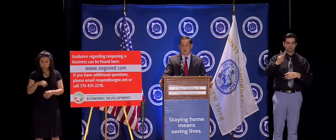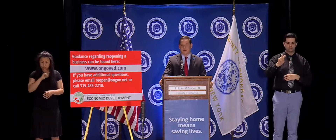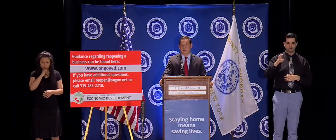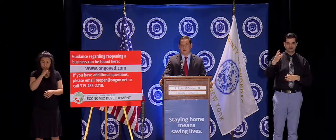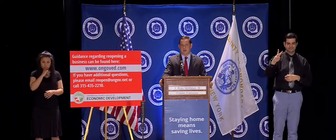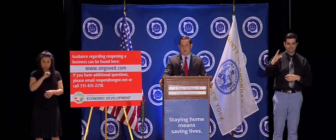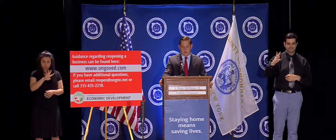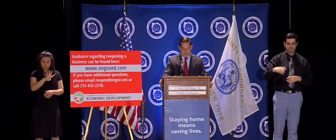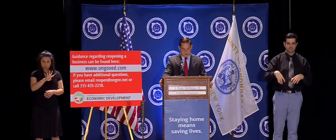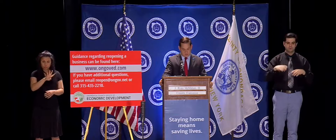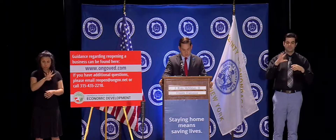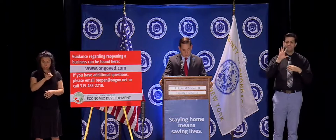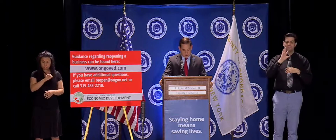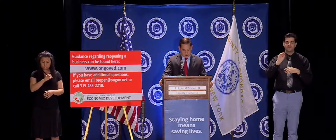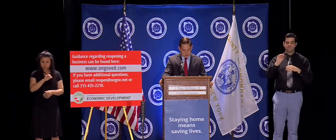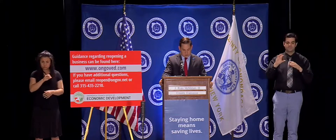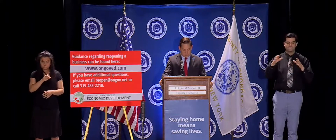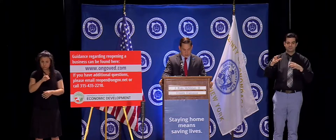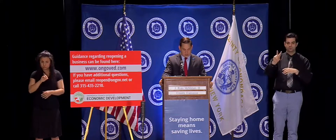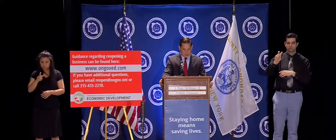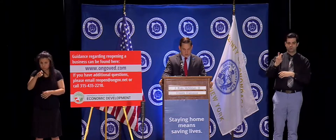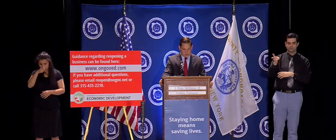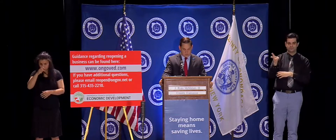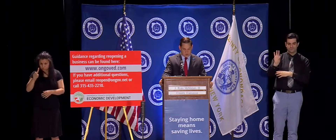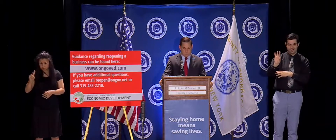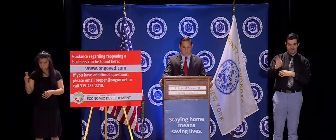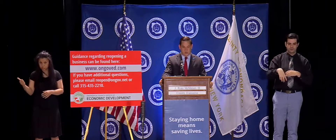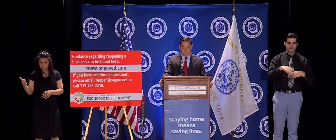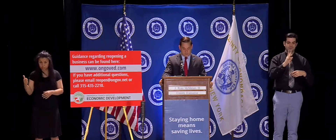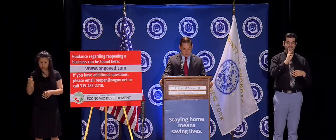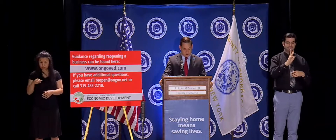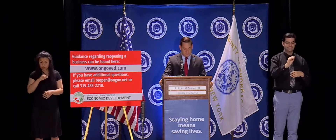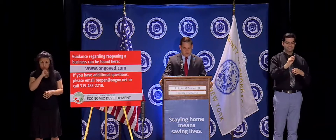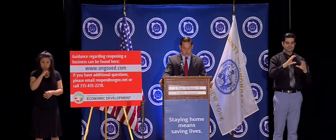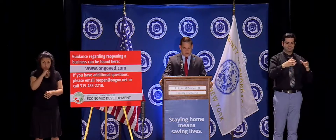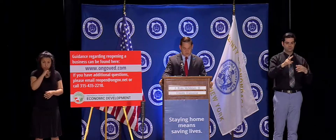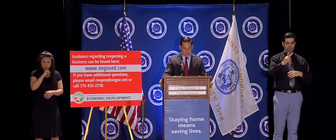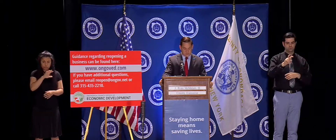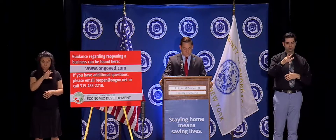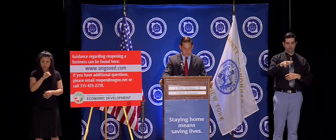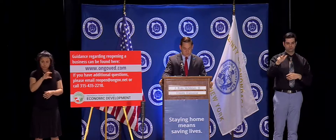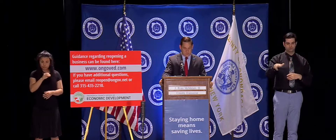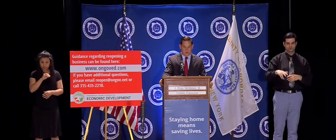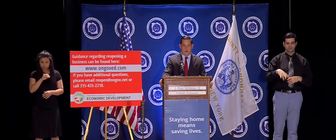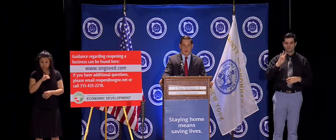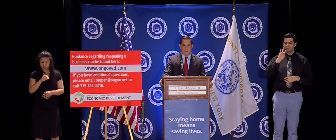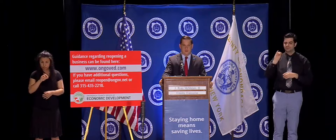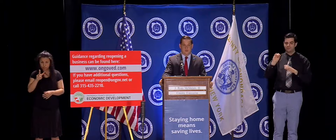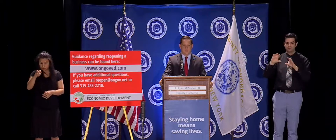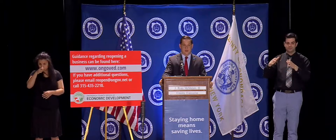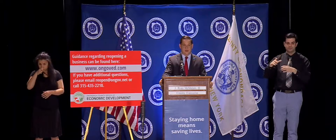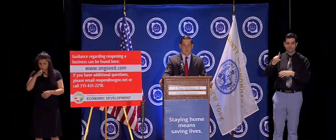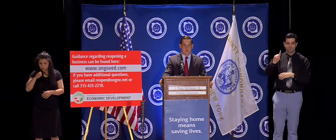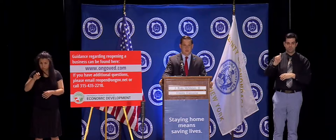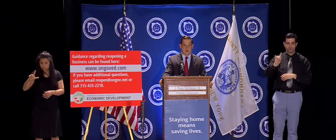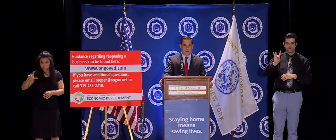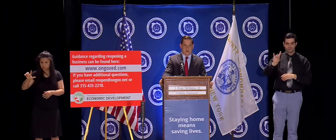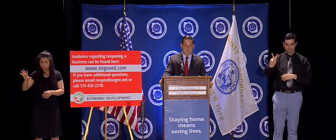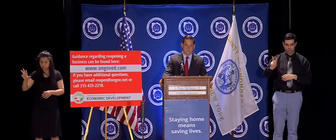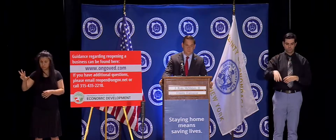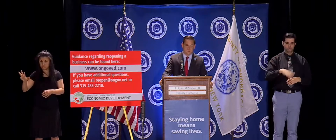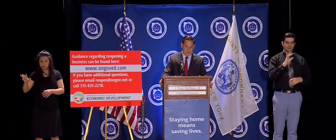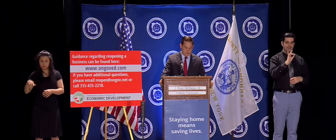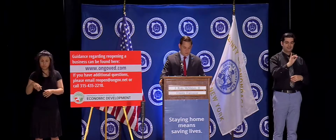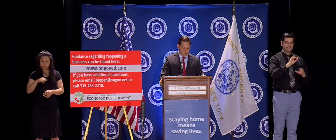and 107 in their 90s. So the decades of the 20s and the 50s, 280 and